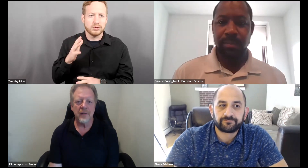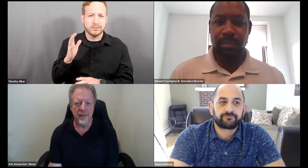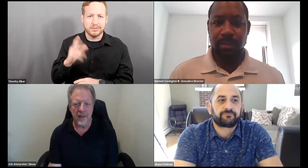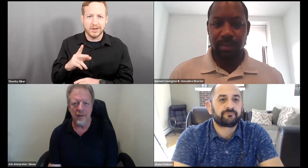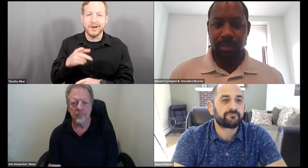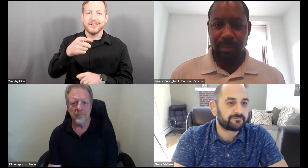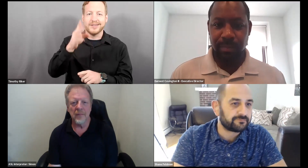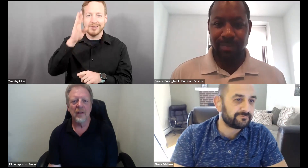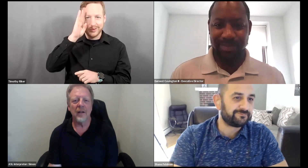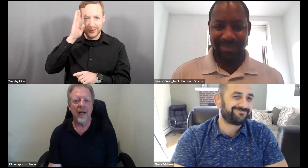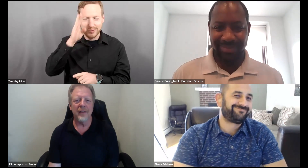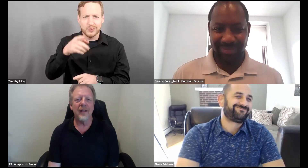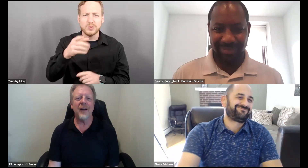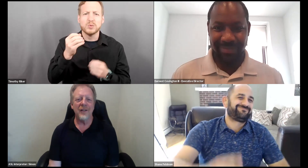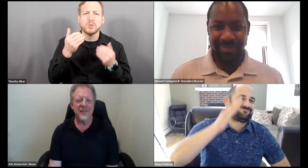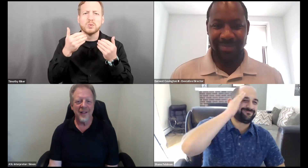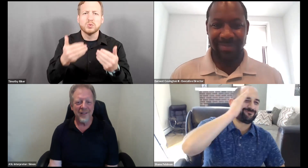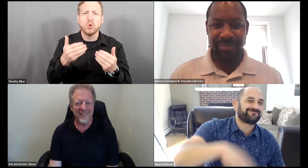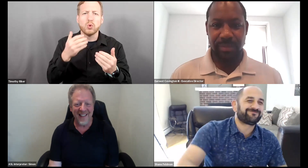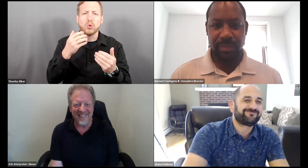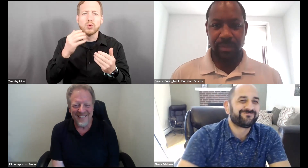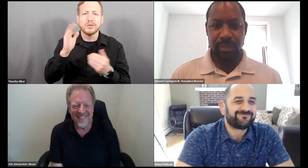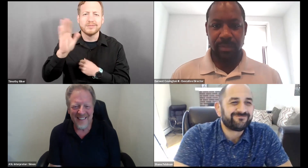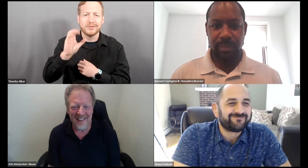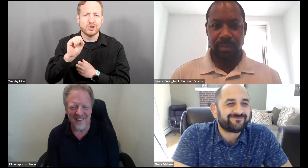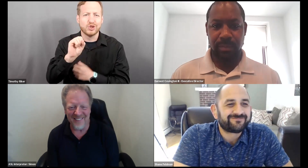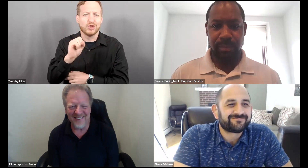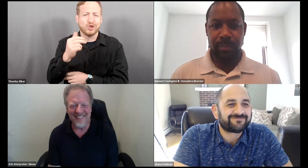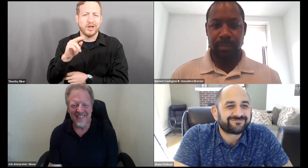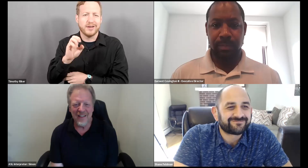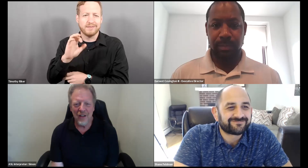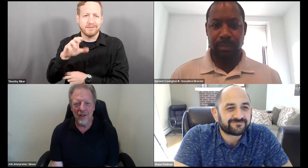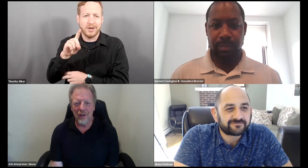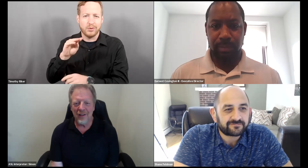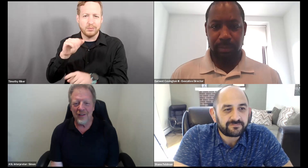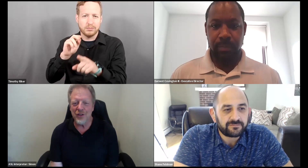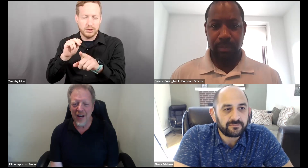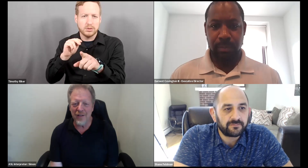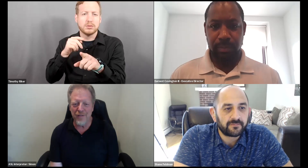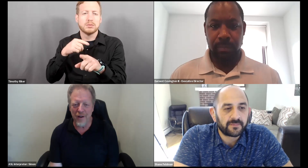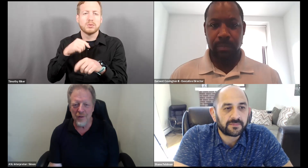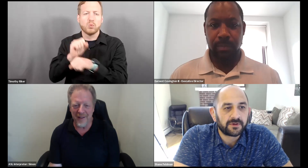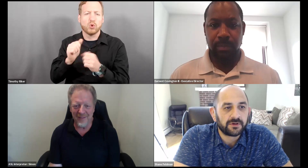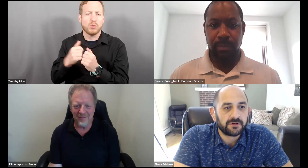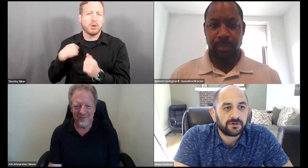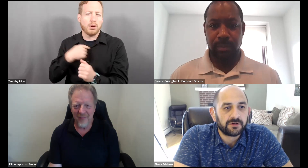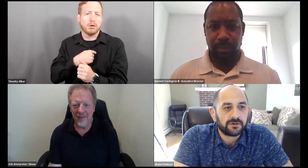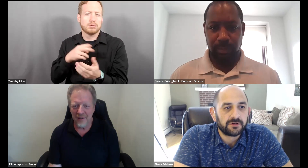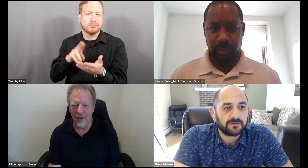Yes. Yes, I am. Okay. There he goes. Hello, Shane. How you doing? All right. So Shane